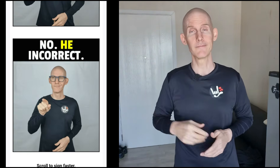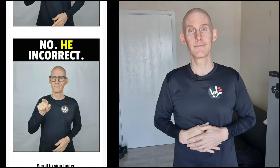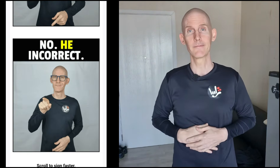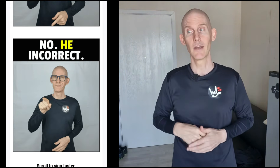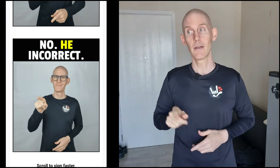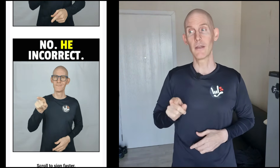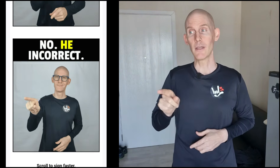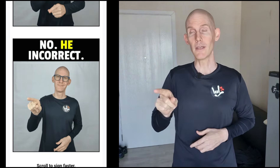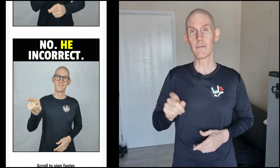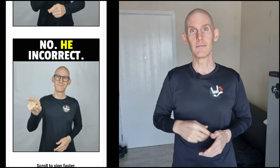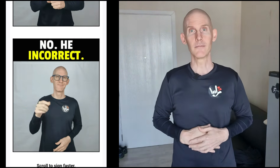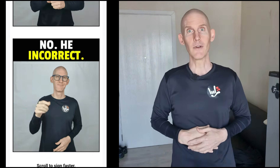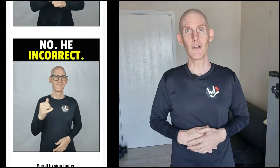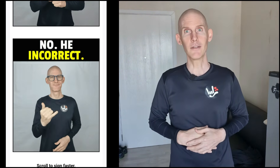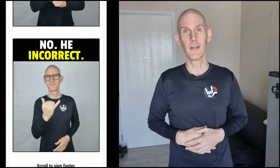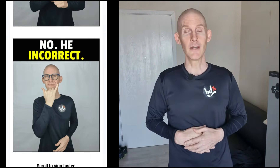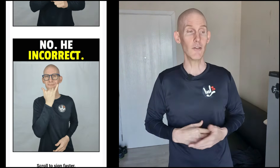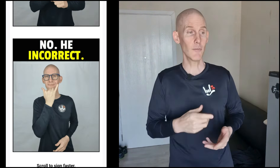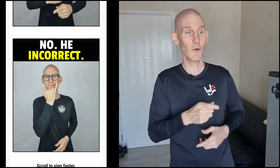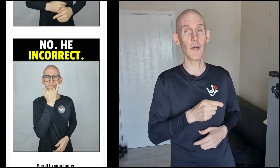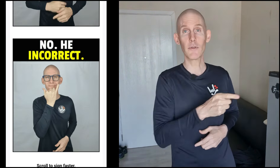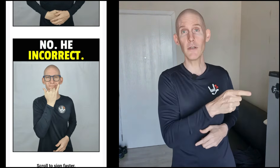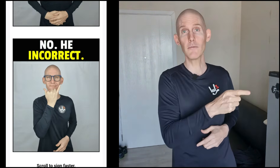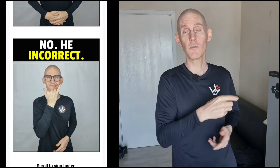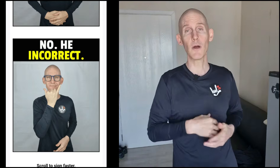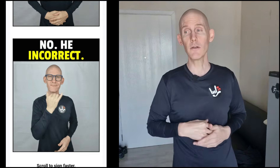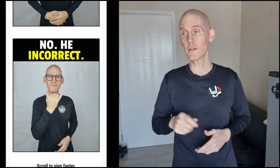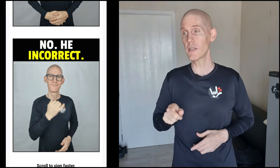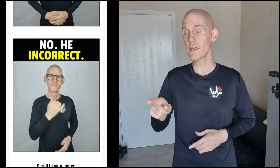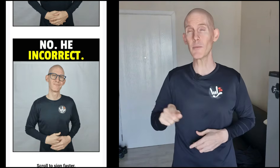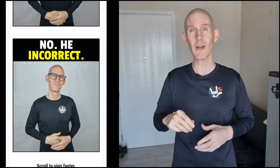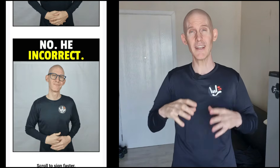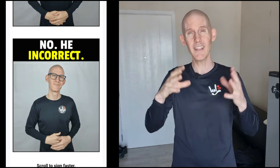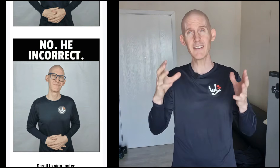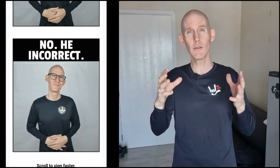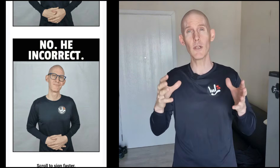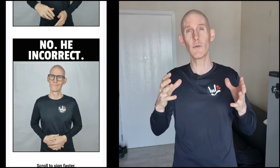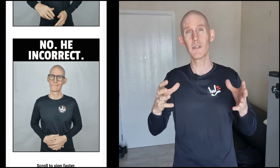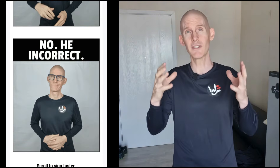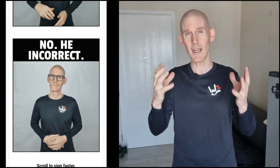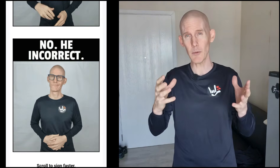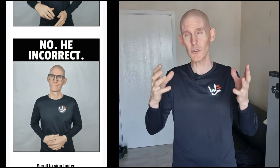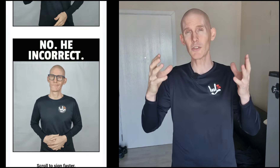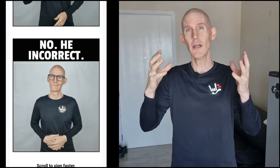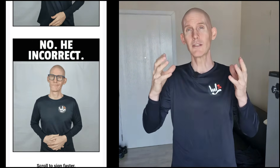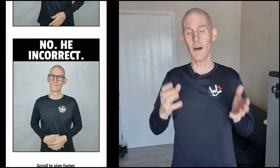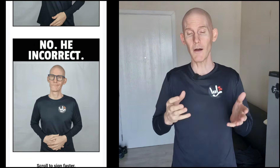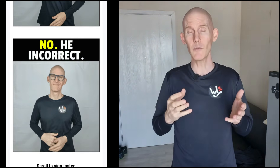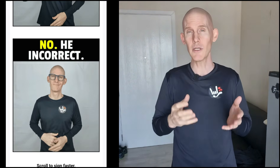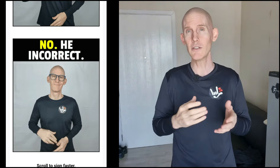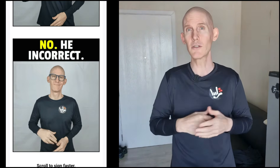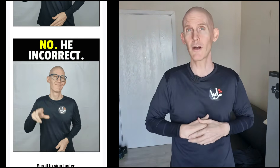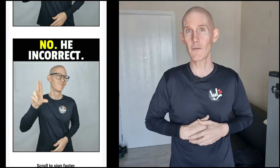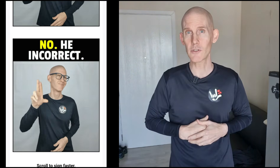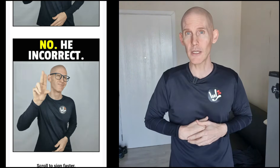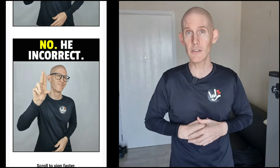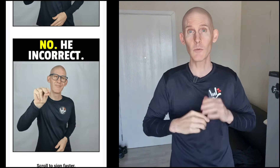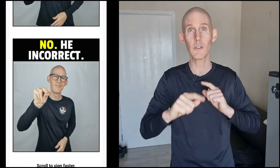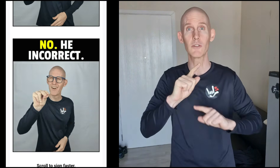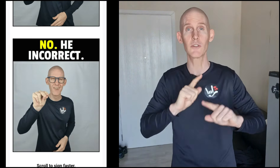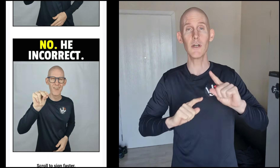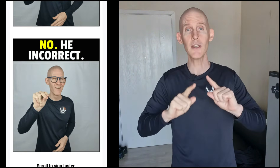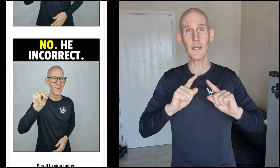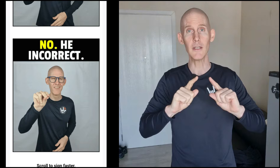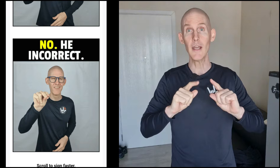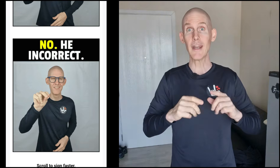he, all right? Now, you can point off here if you want, or he, but the idea is if you establish Tom in your conversation